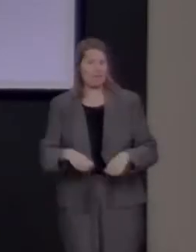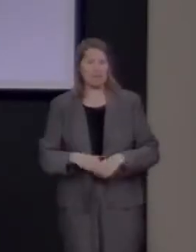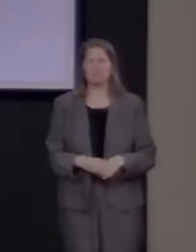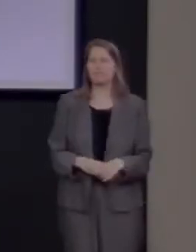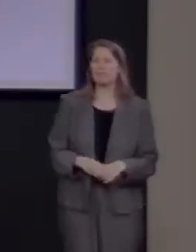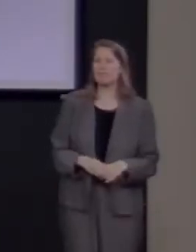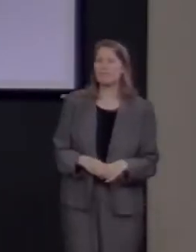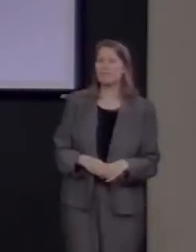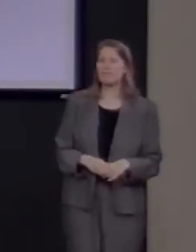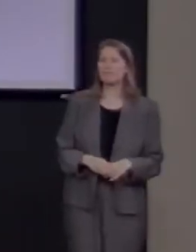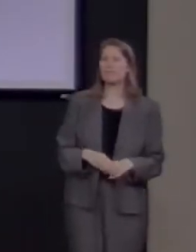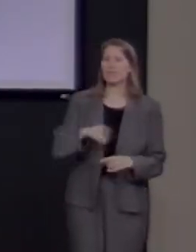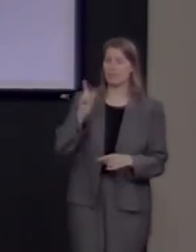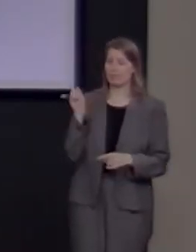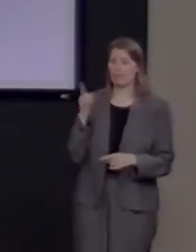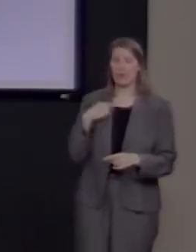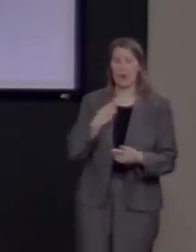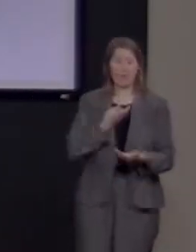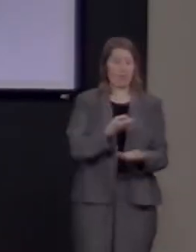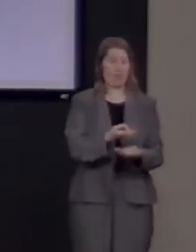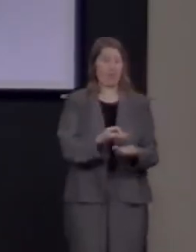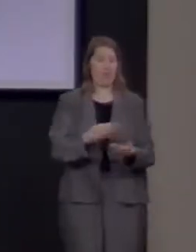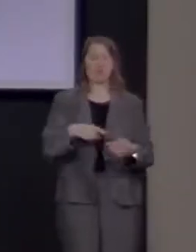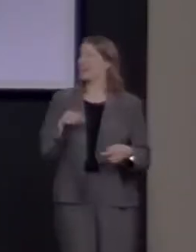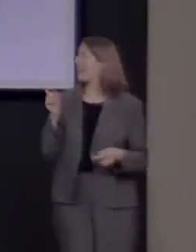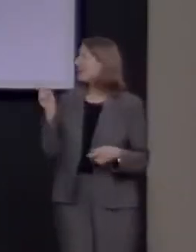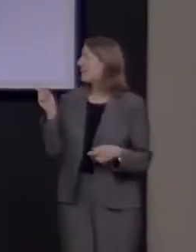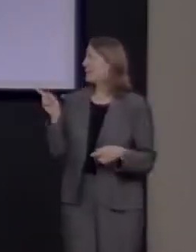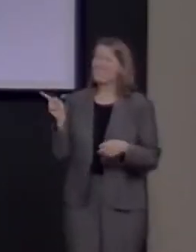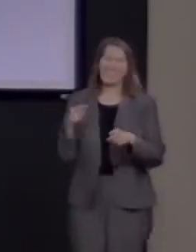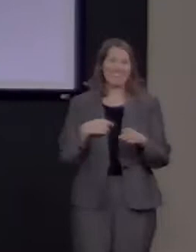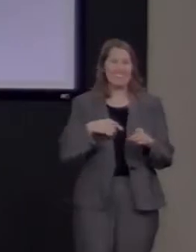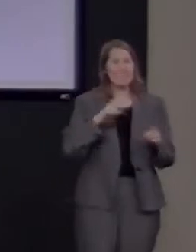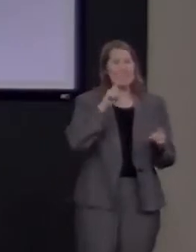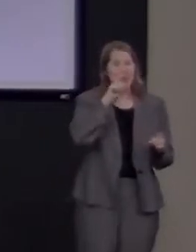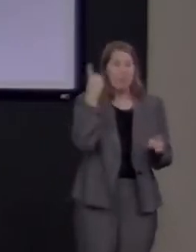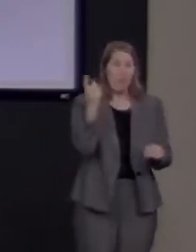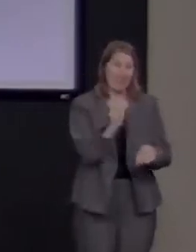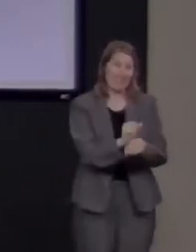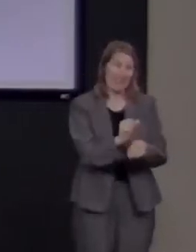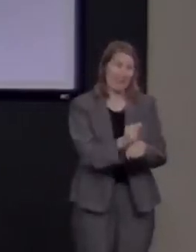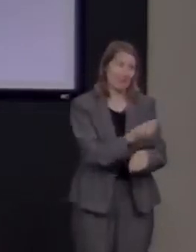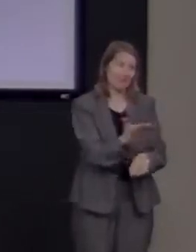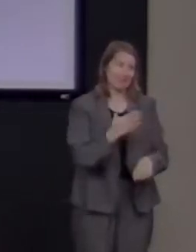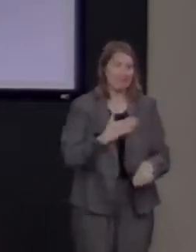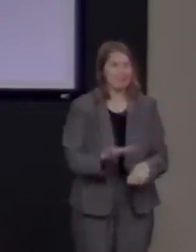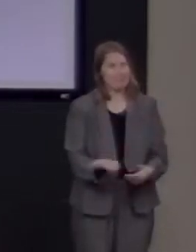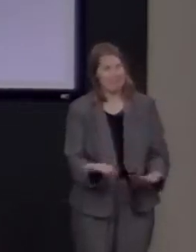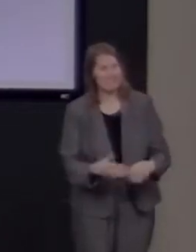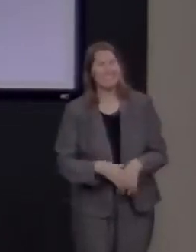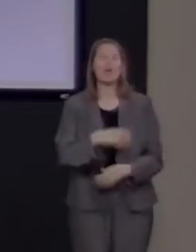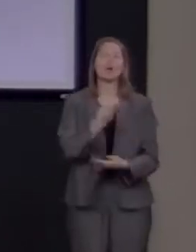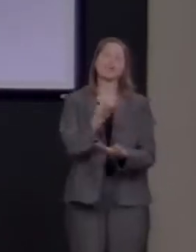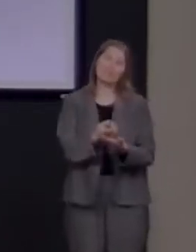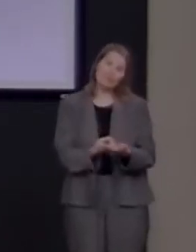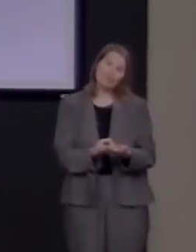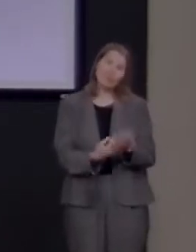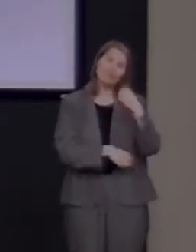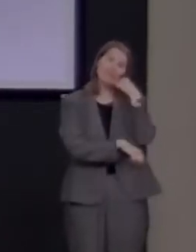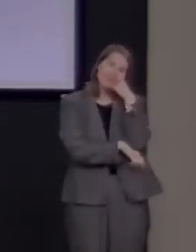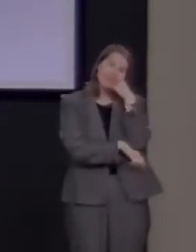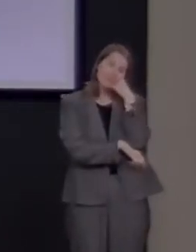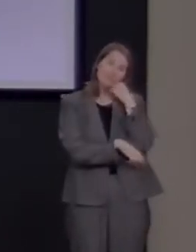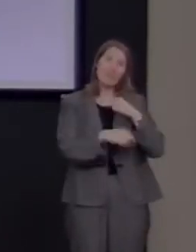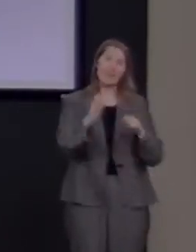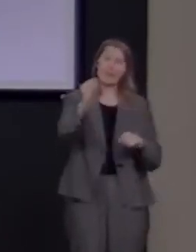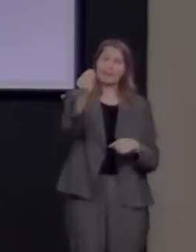So in the scanner, and I have to admit this is a very boring task, what you see is you lie in the scanner and you